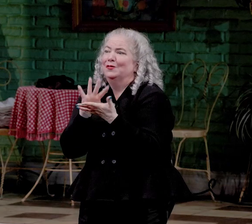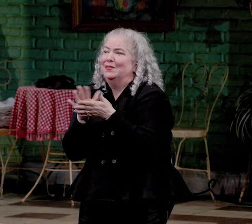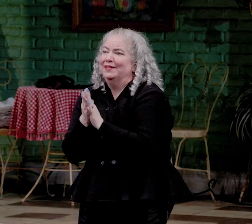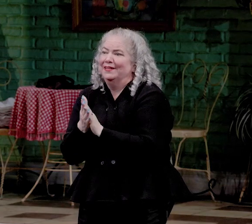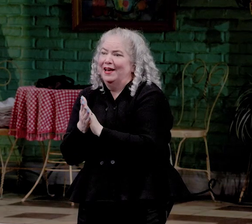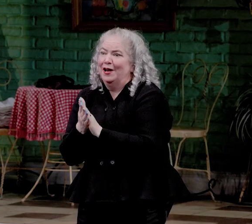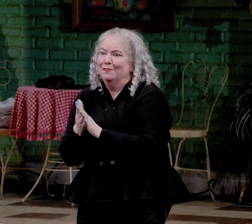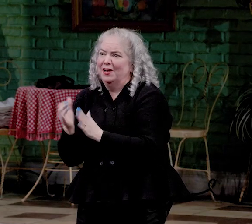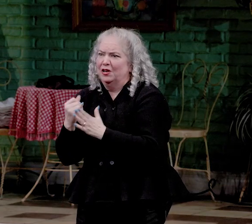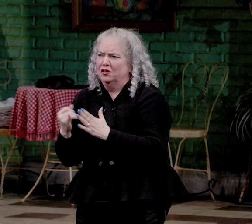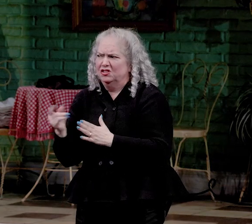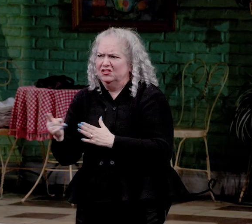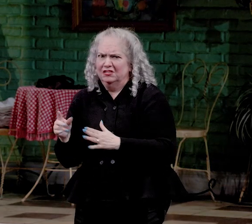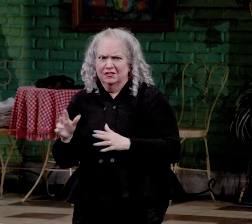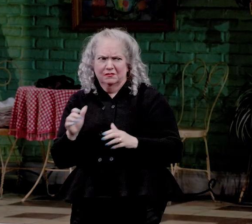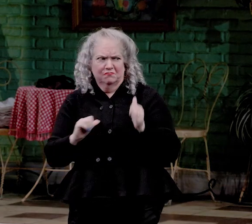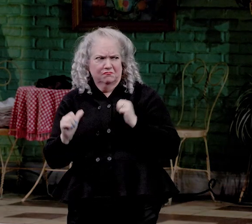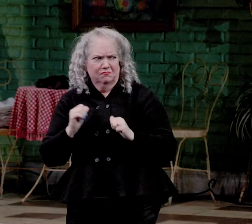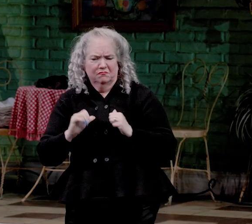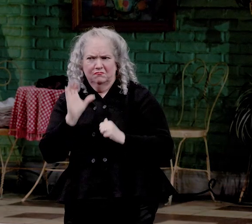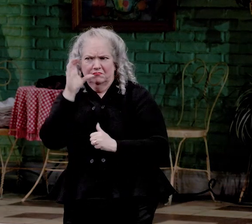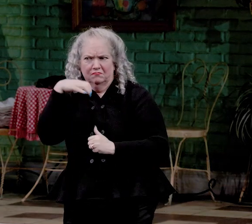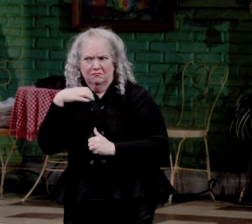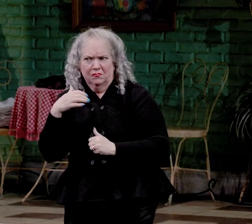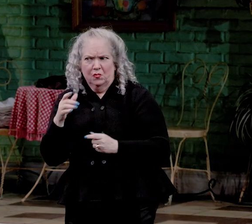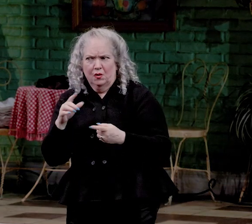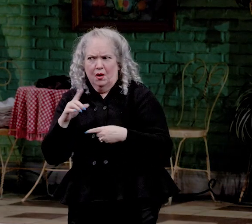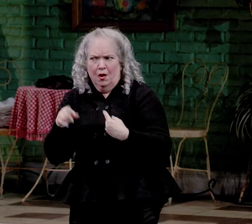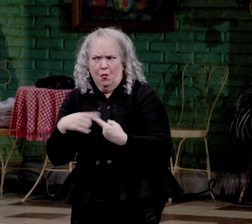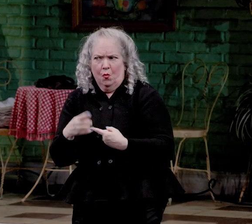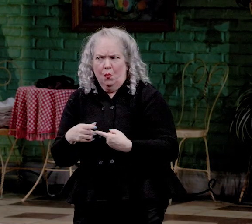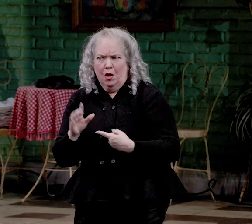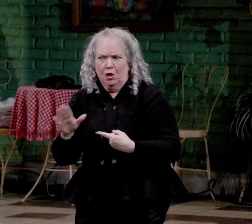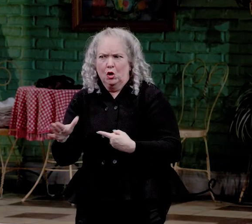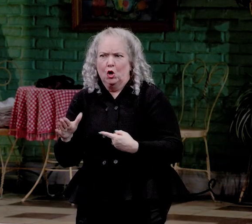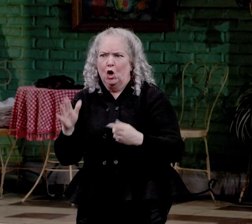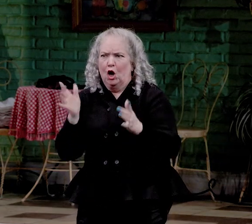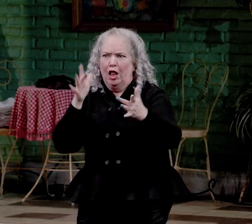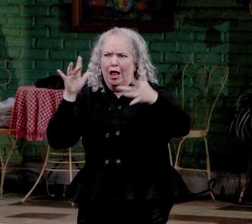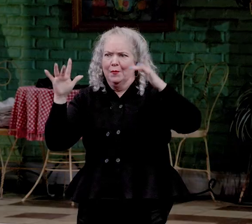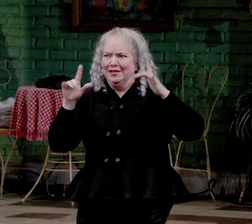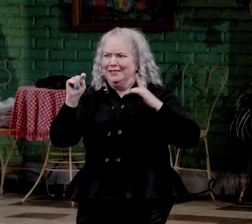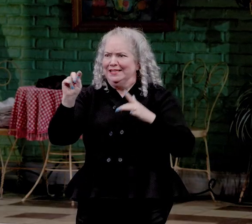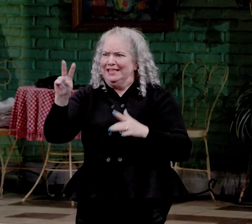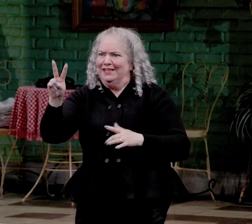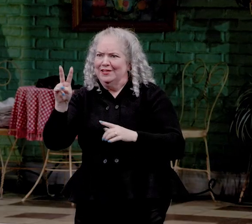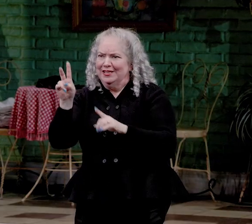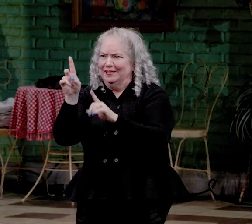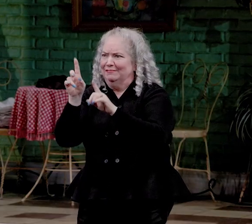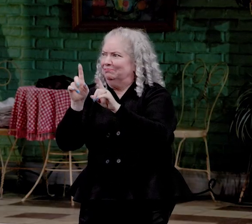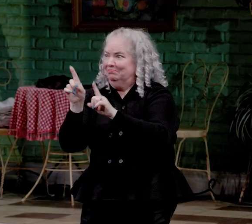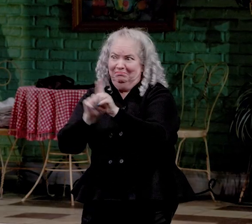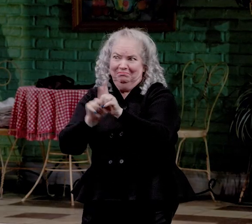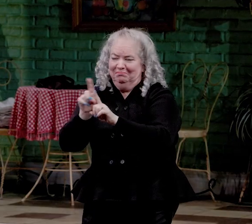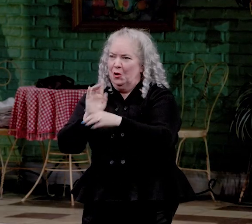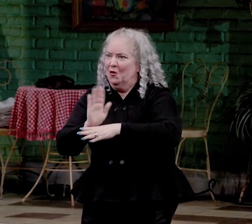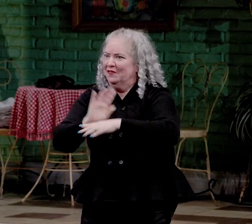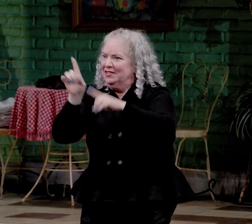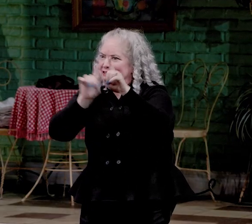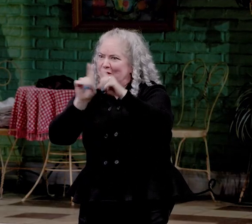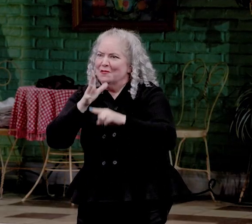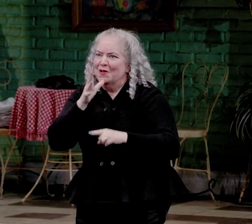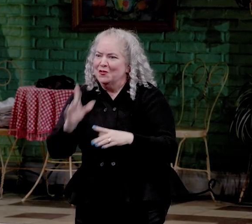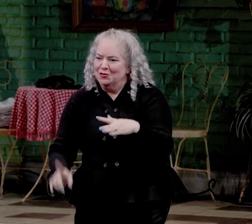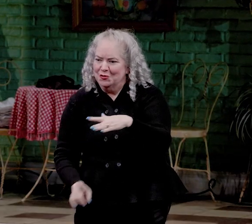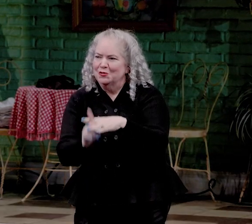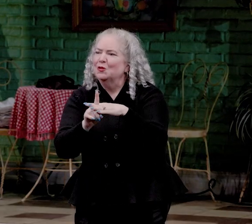acting oddly. When Mariana's glamorous TV and movie star mother arrives unexpectedly with